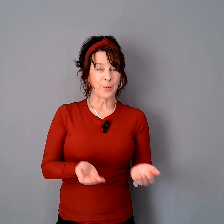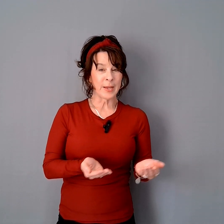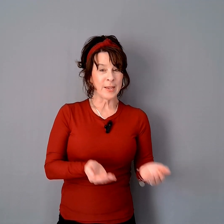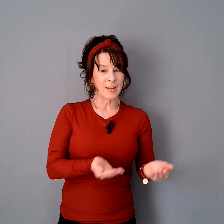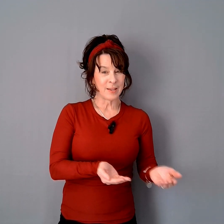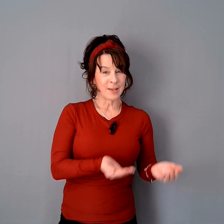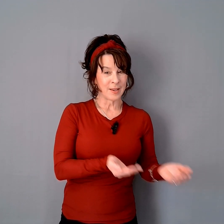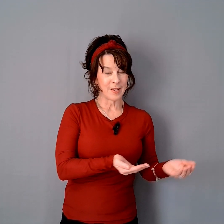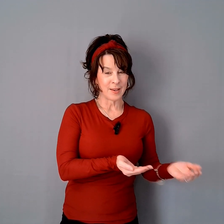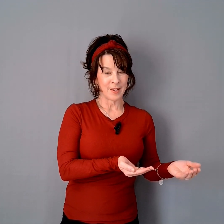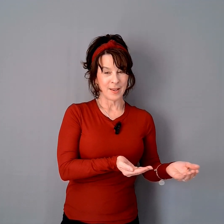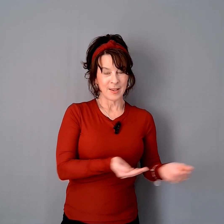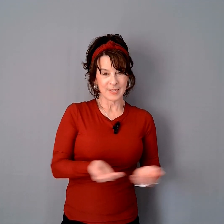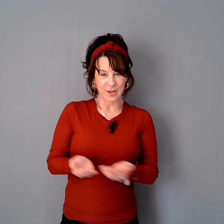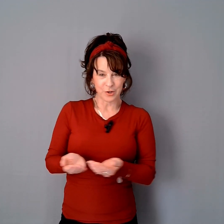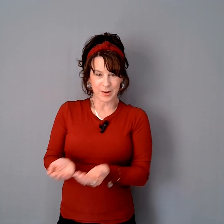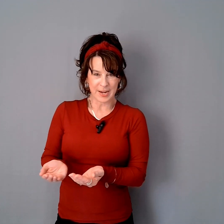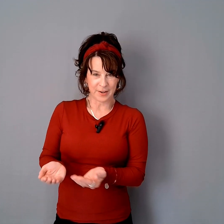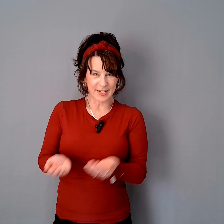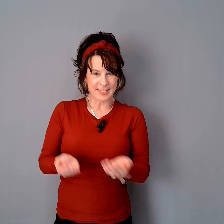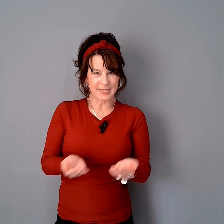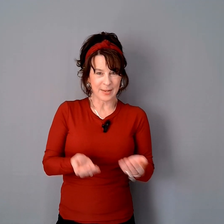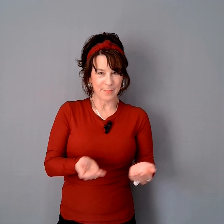carried. It's like you're carrying something.